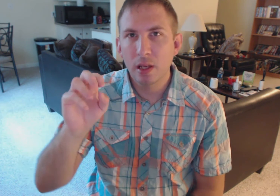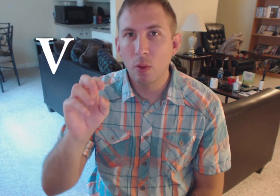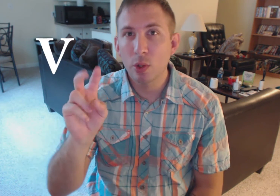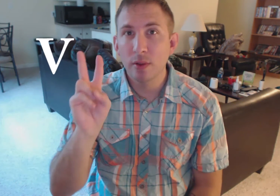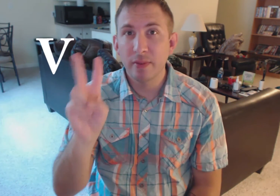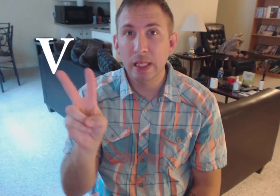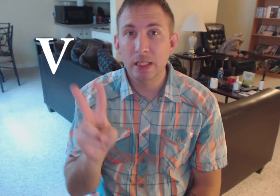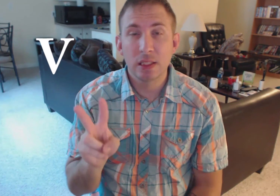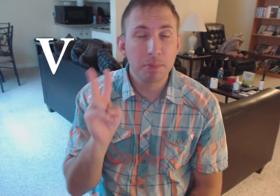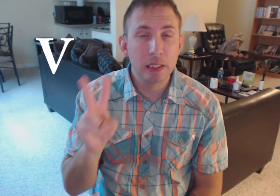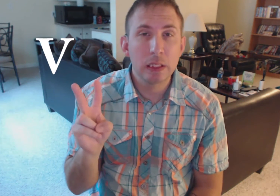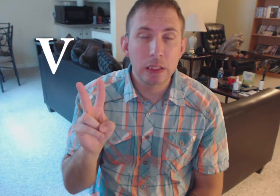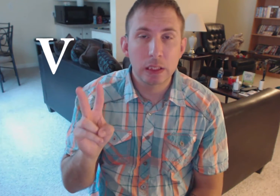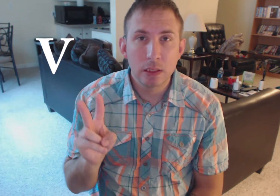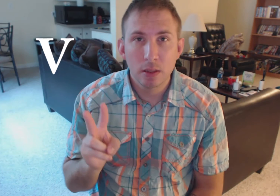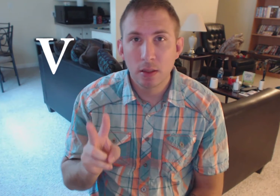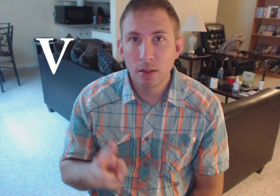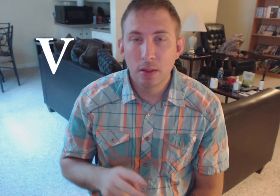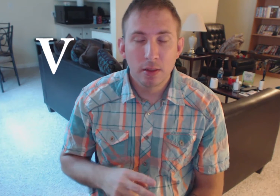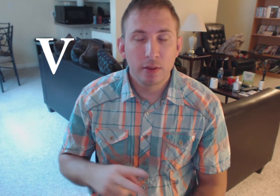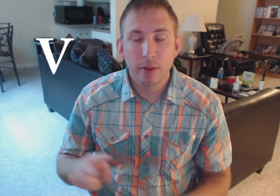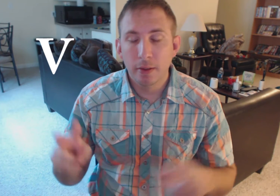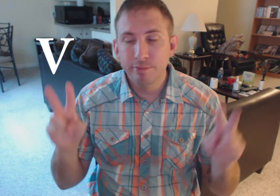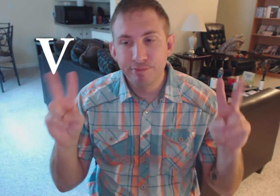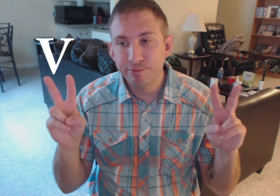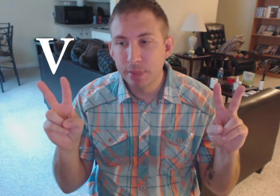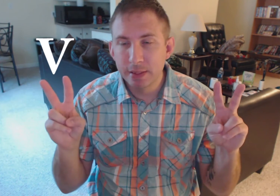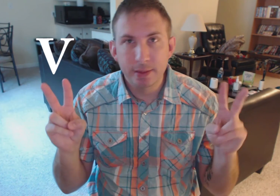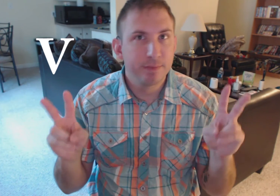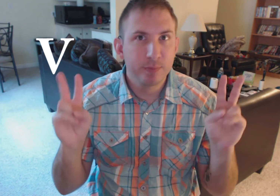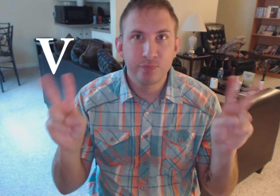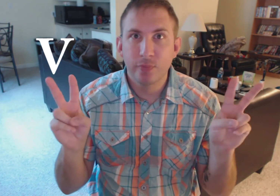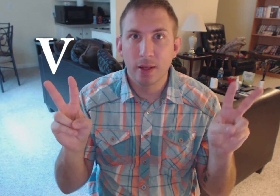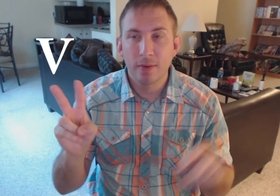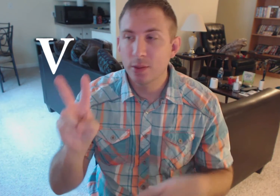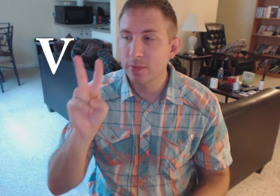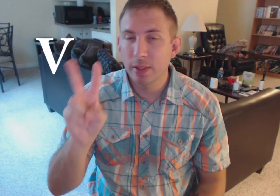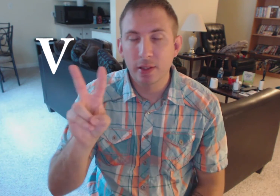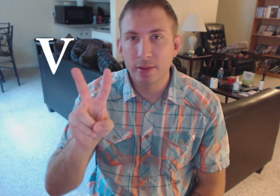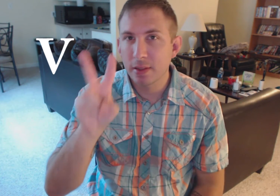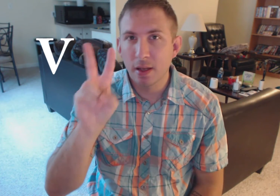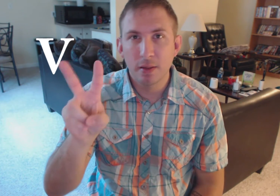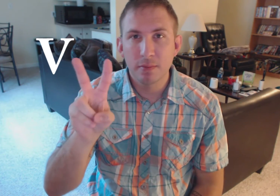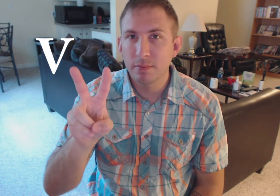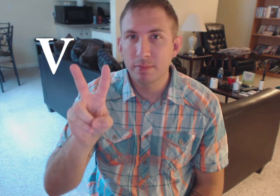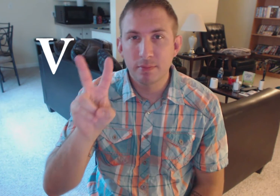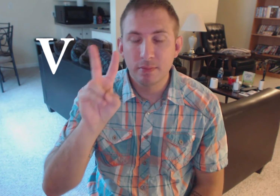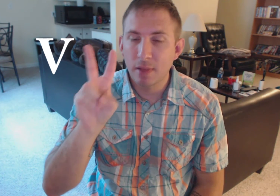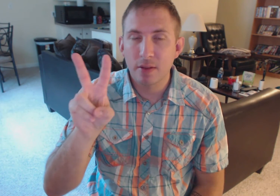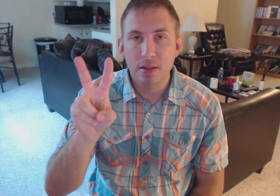Now we're doing V's, peace. You know, peace. Now, two fingers up like